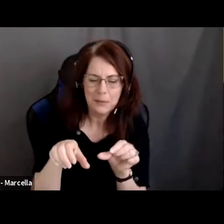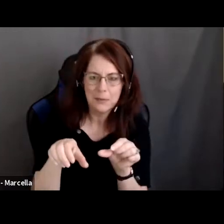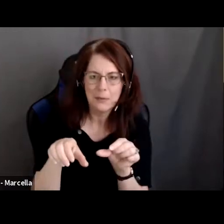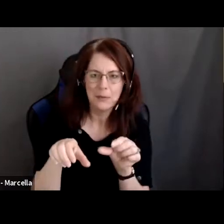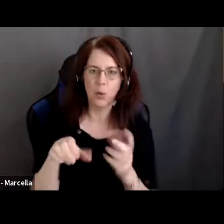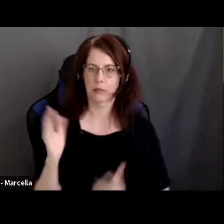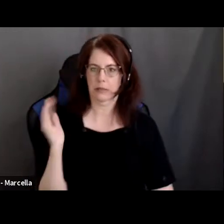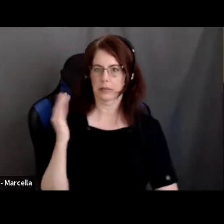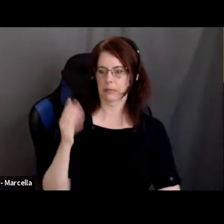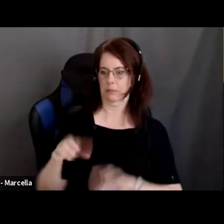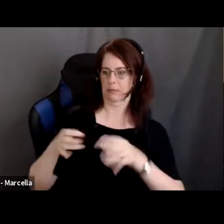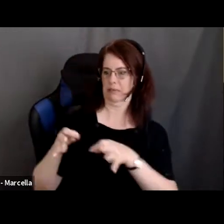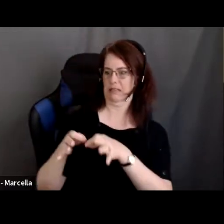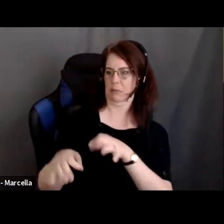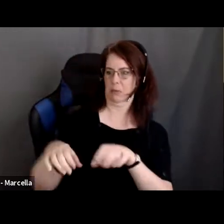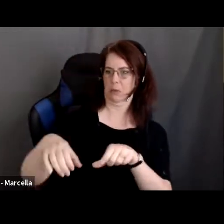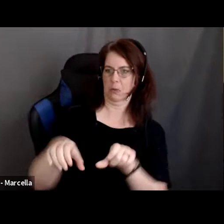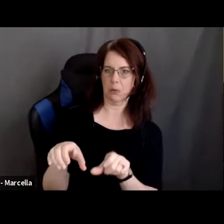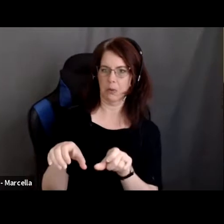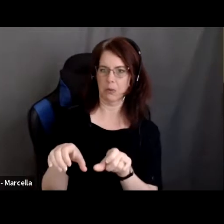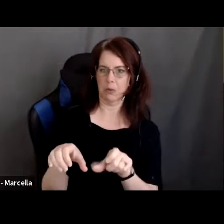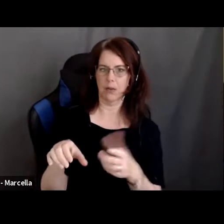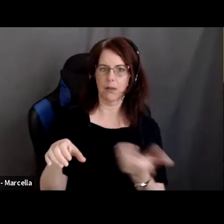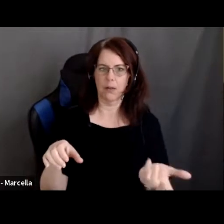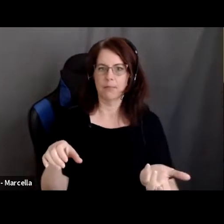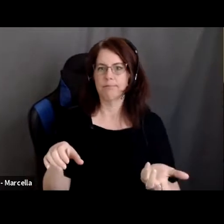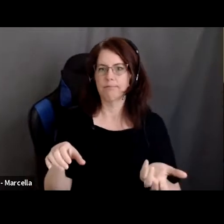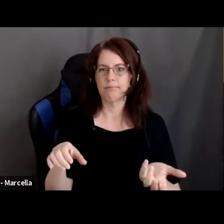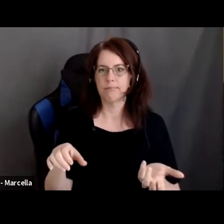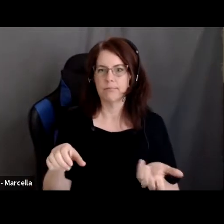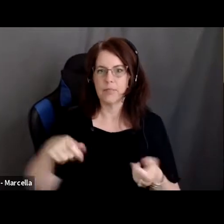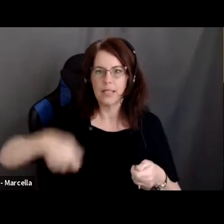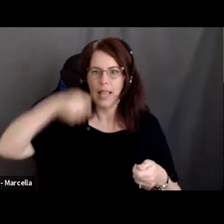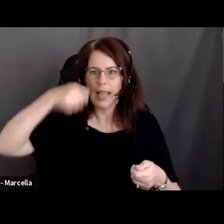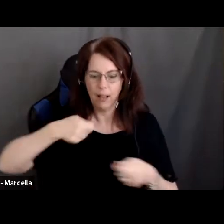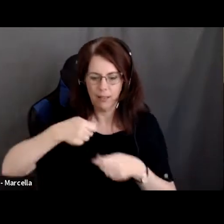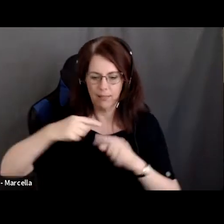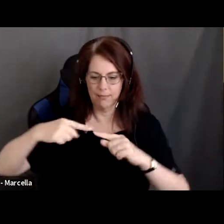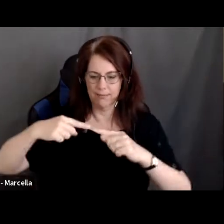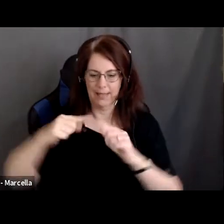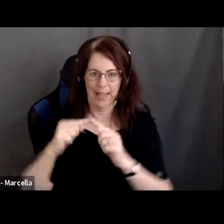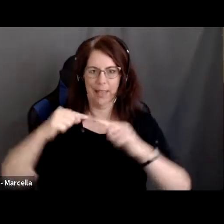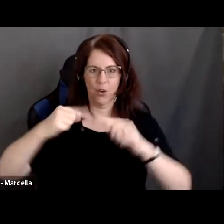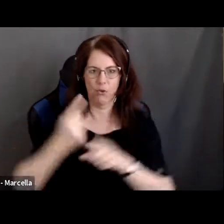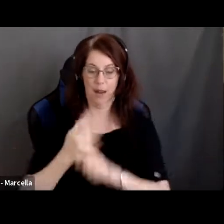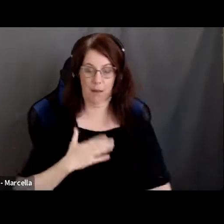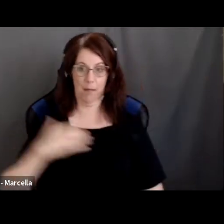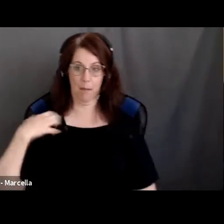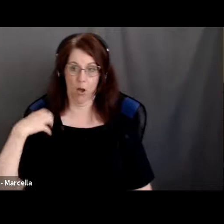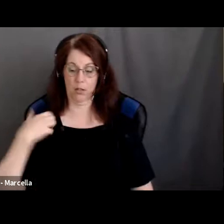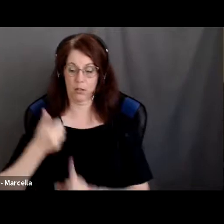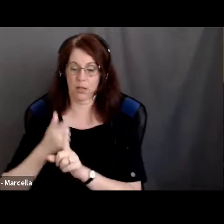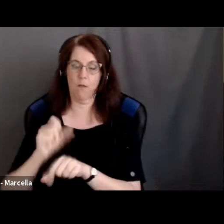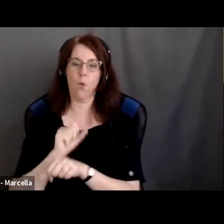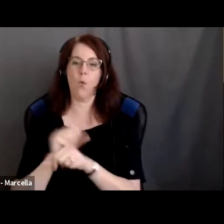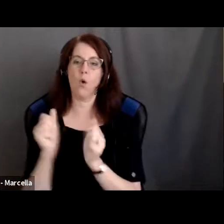simple. It's, you know, getting the angle of your flatware. My boss worked with